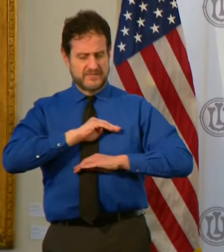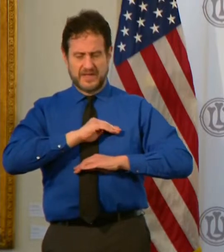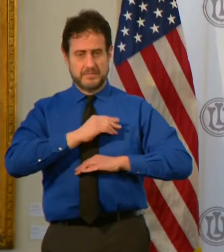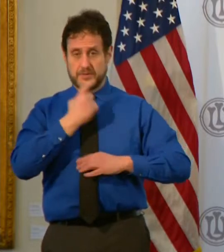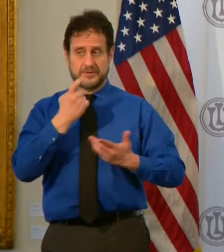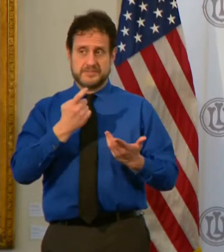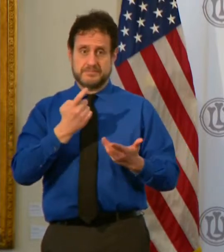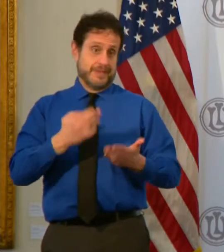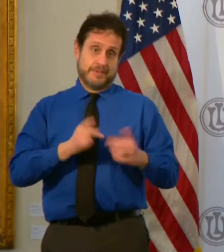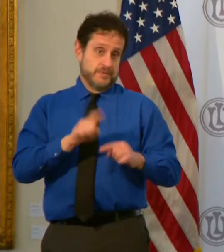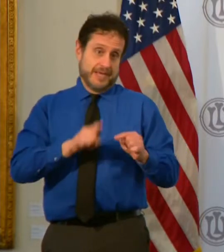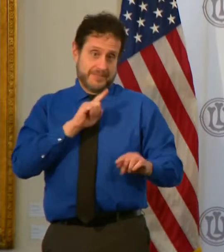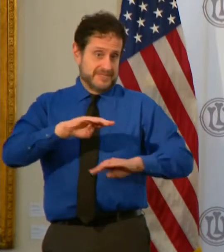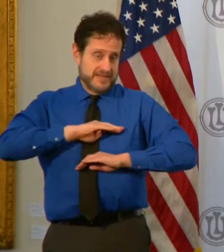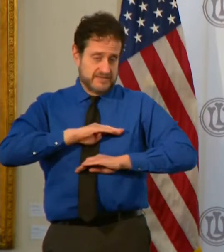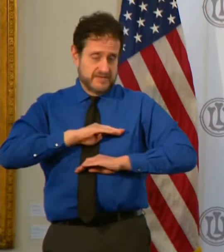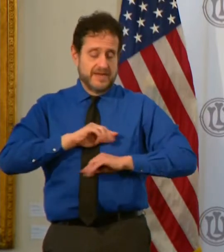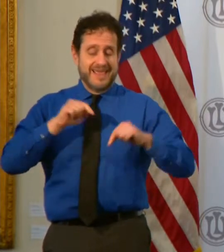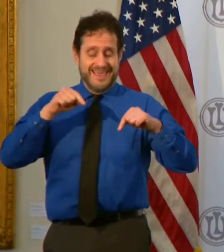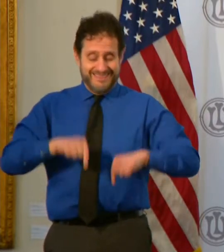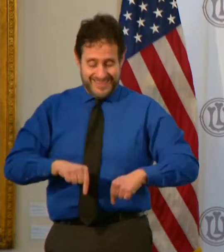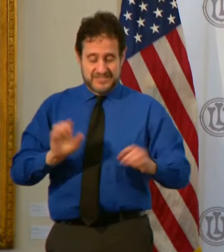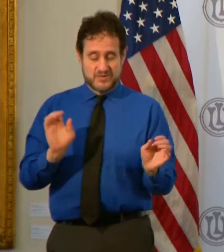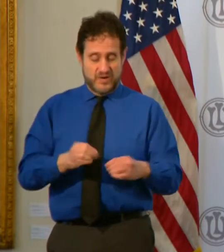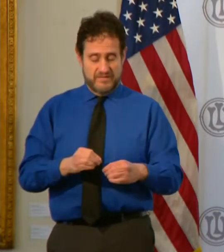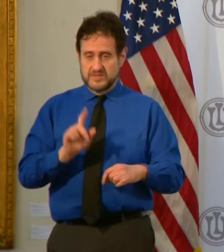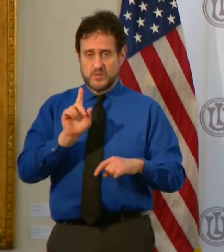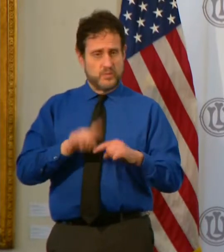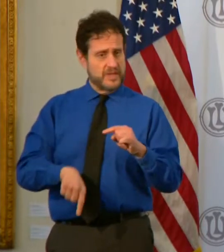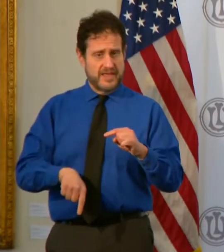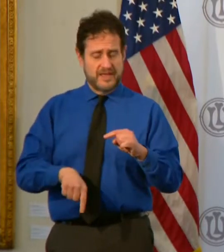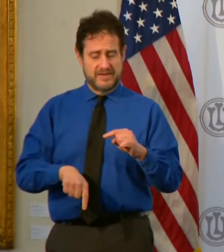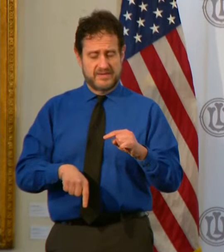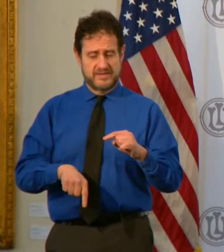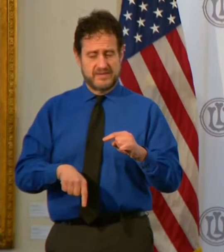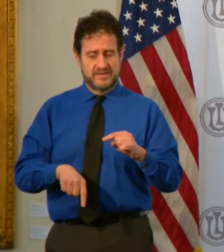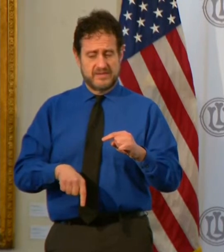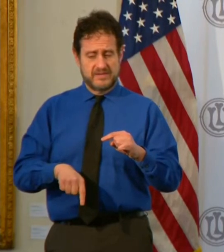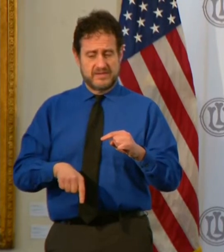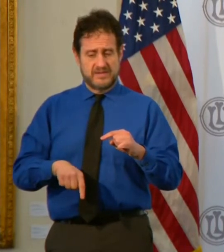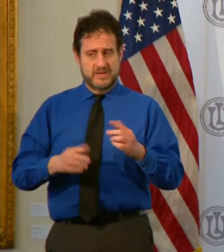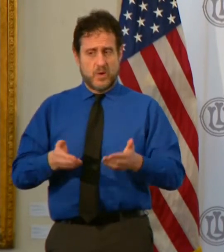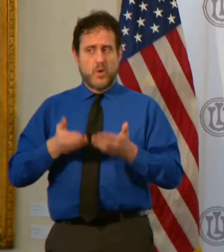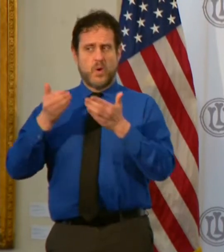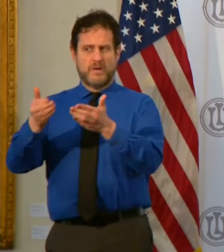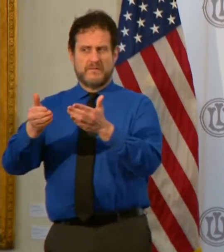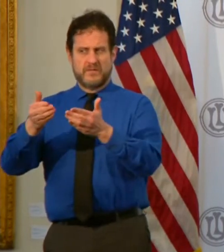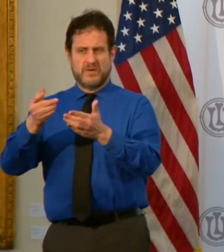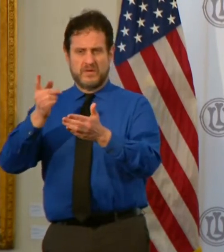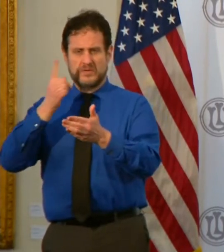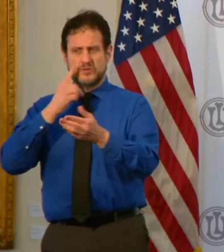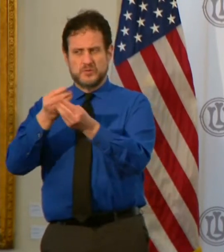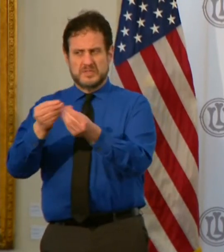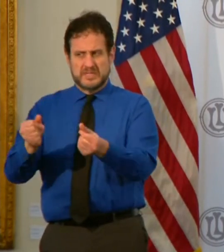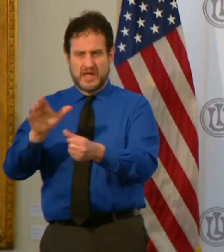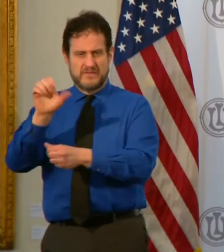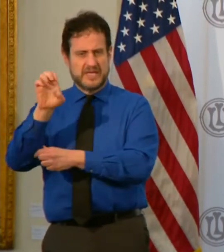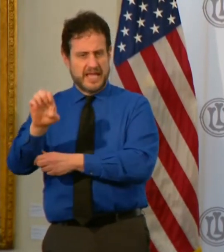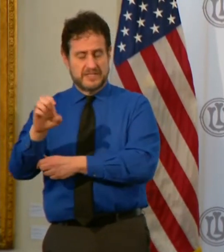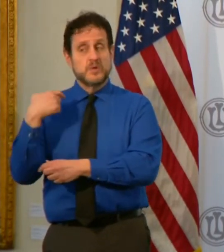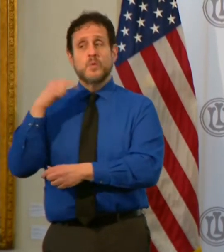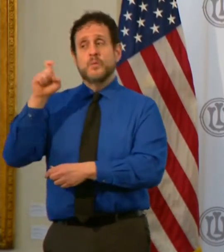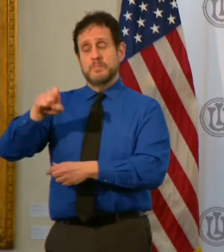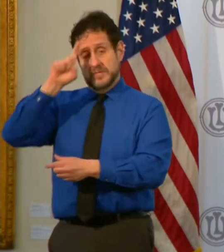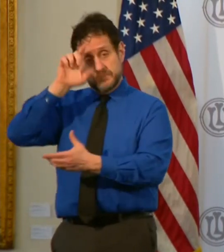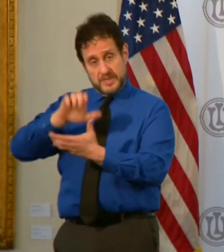dissatisfying. This office cannot make an offer for any disposition unless we believe that the person